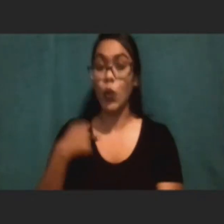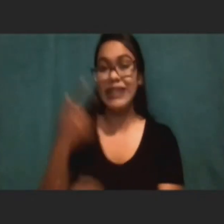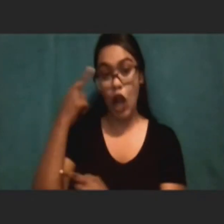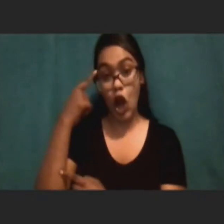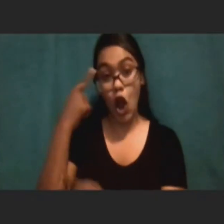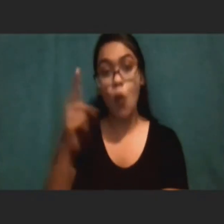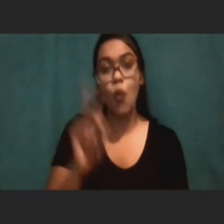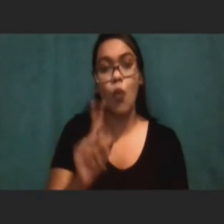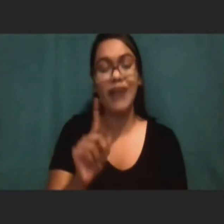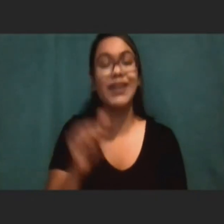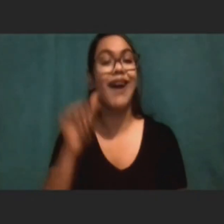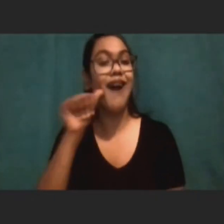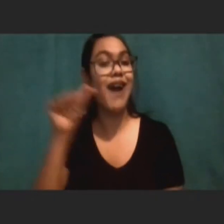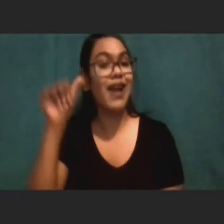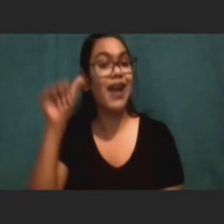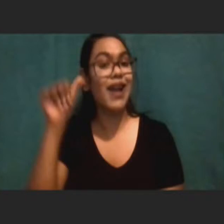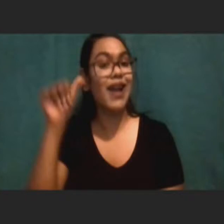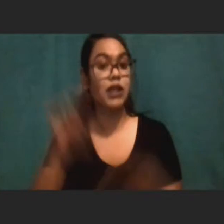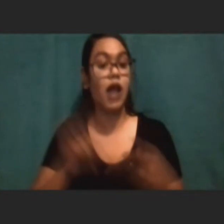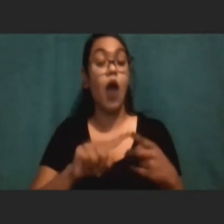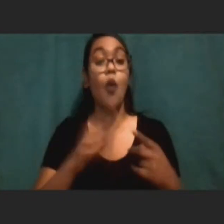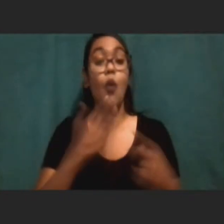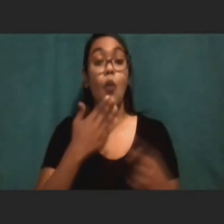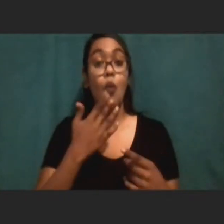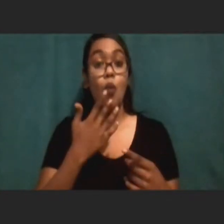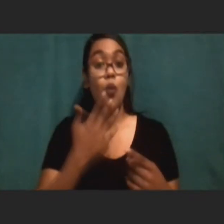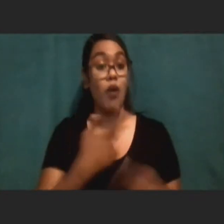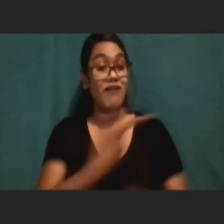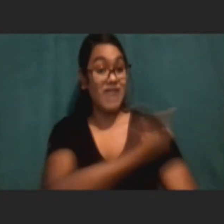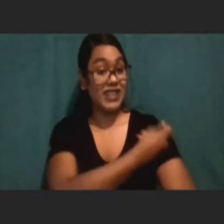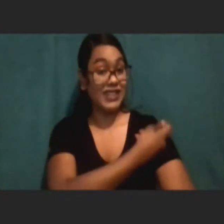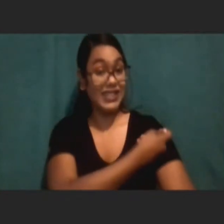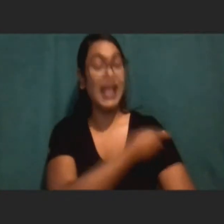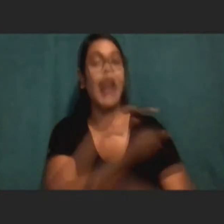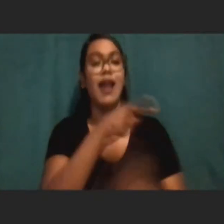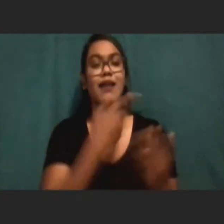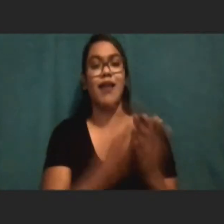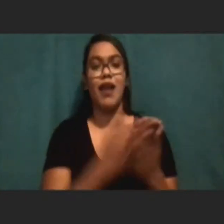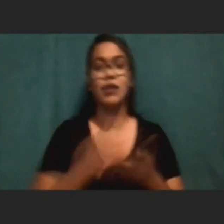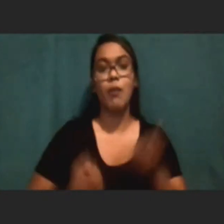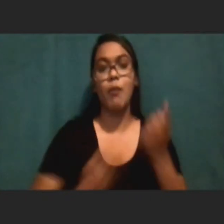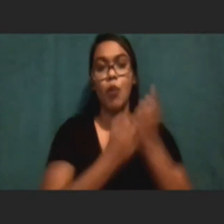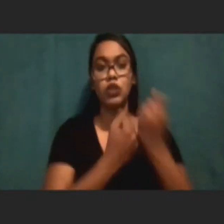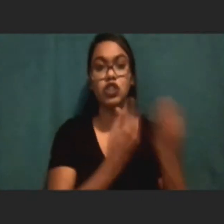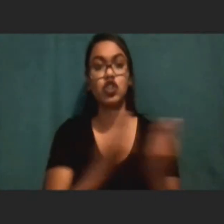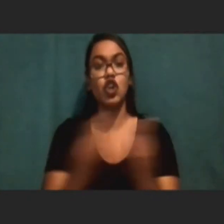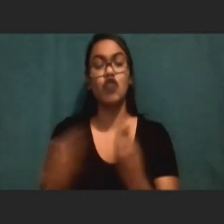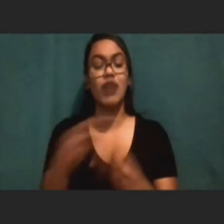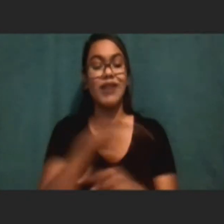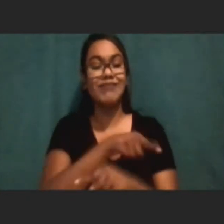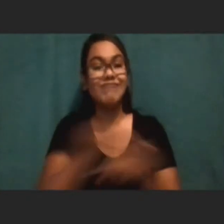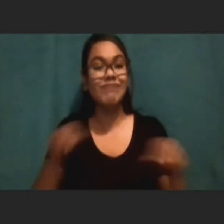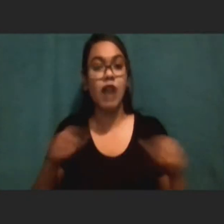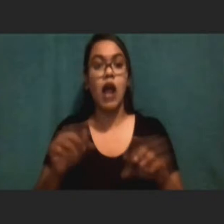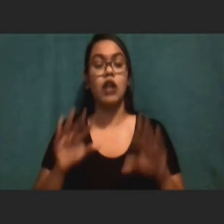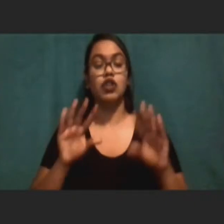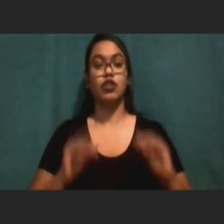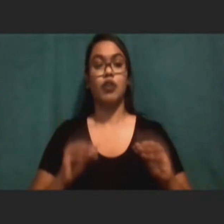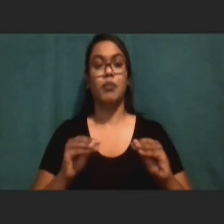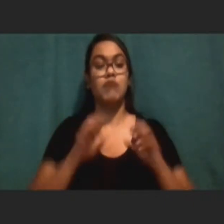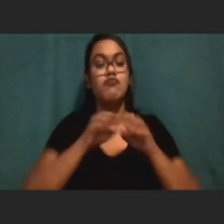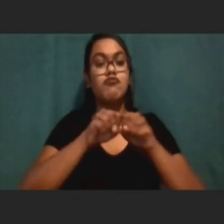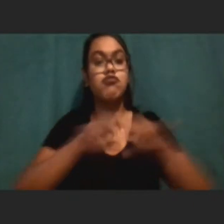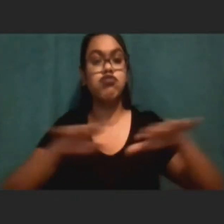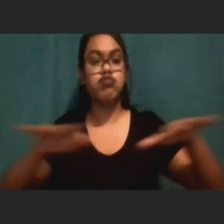adults around the children will likely protect the children from spread as well. And then finally, I wanted to make a comment. There was a